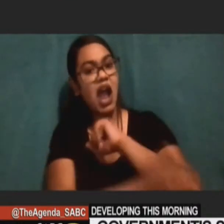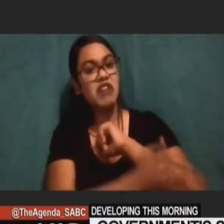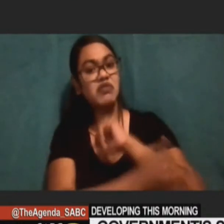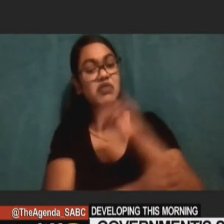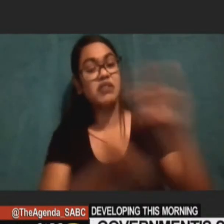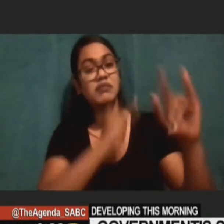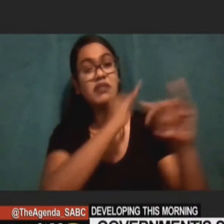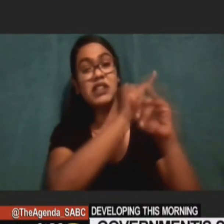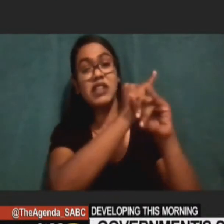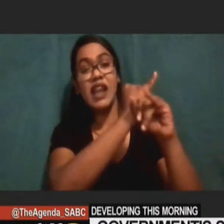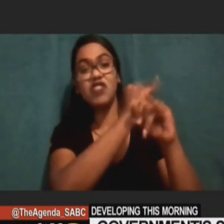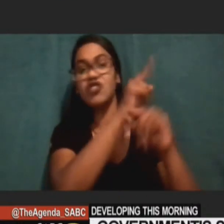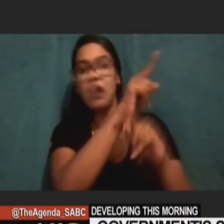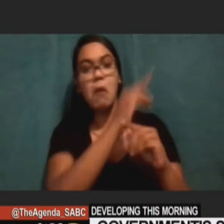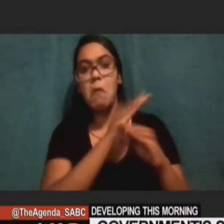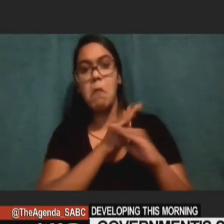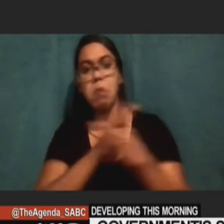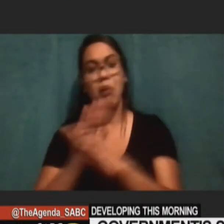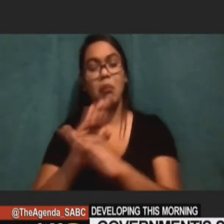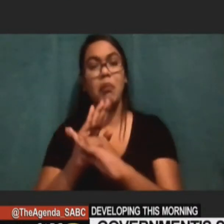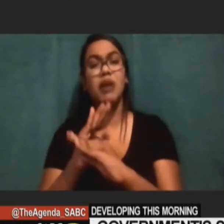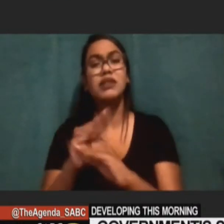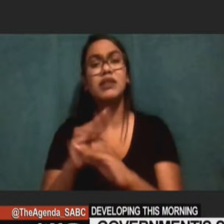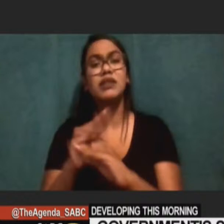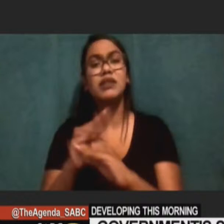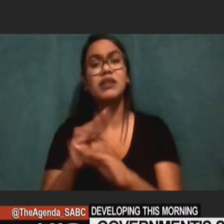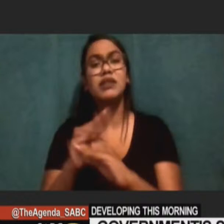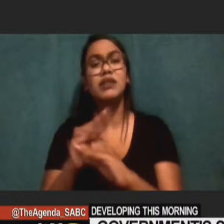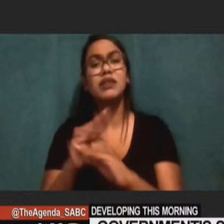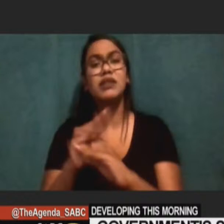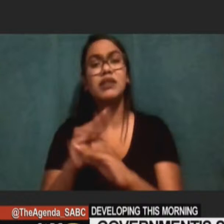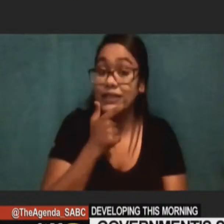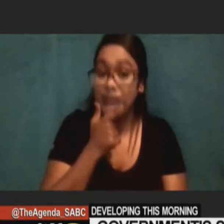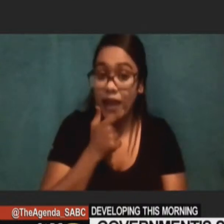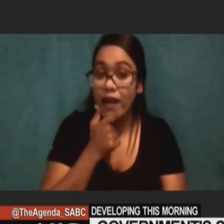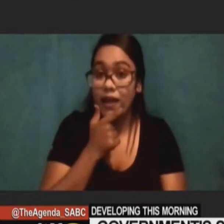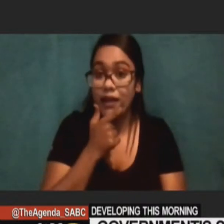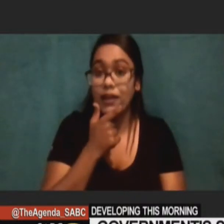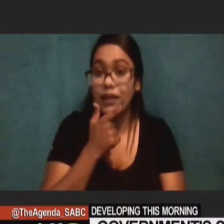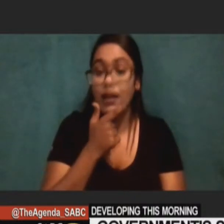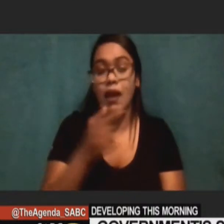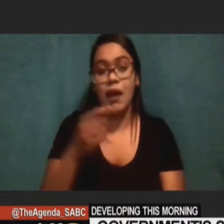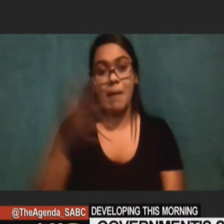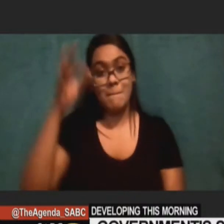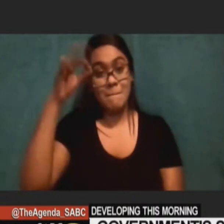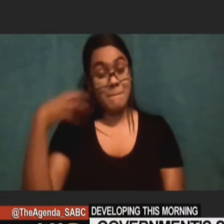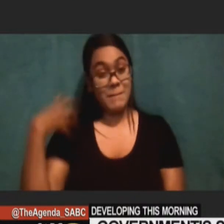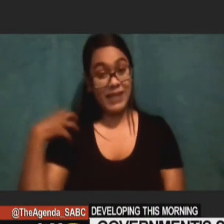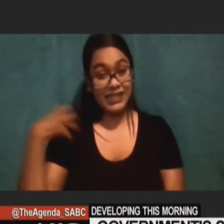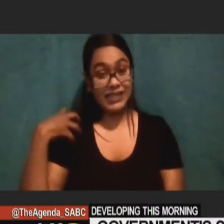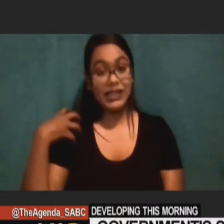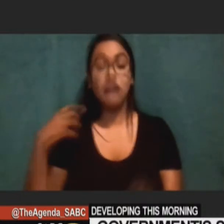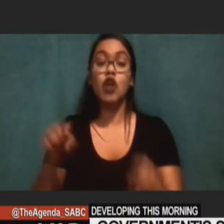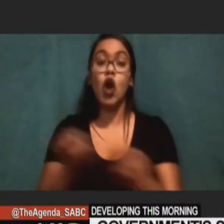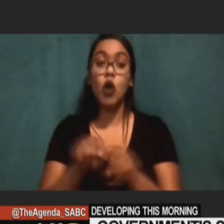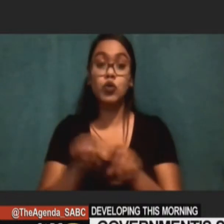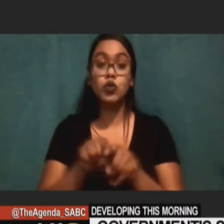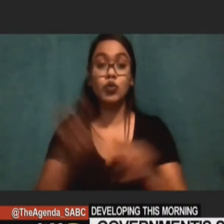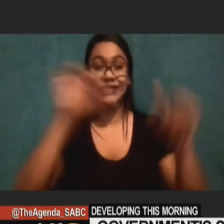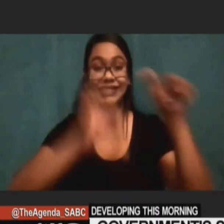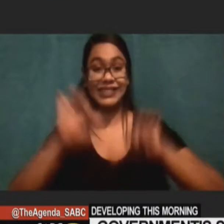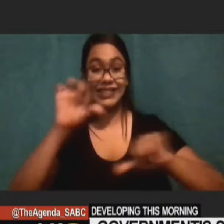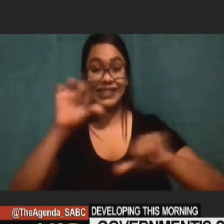Africa. The minister and the scientists in this platform have already articulated why